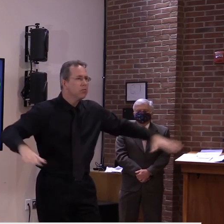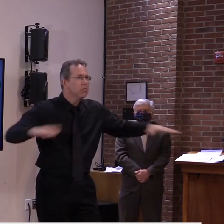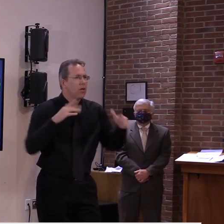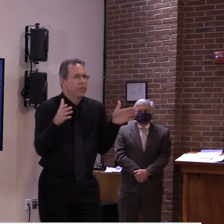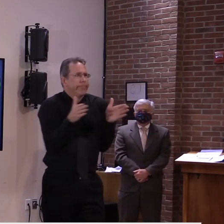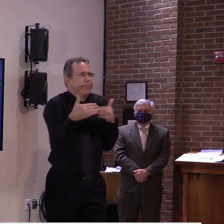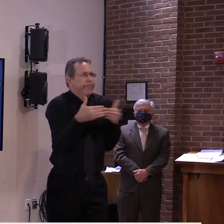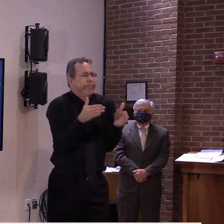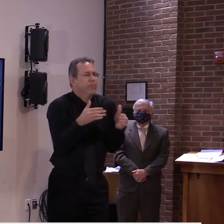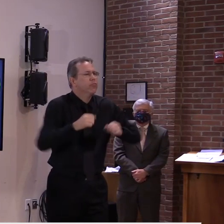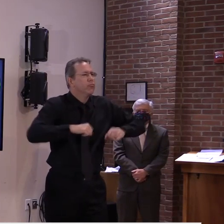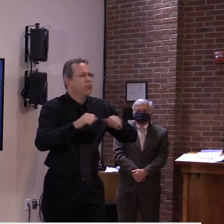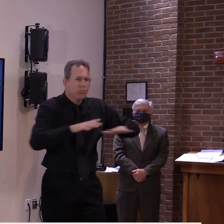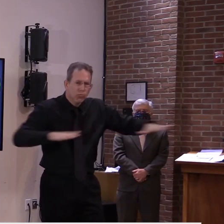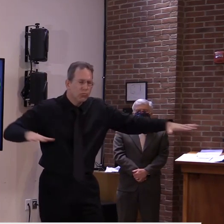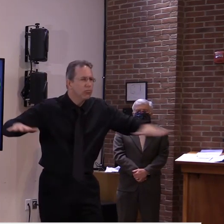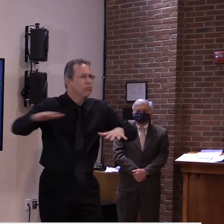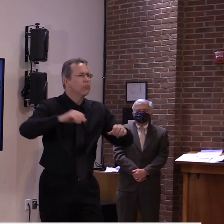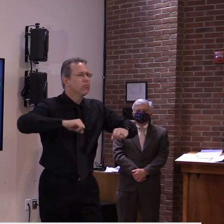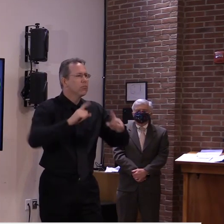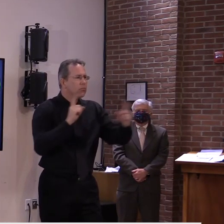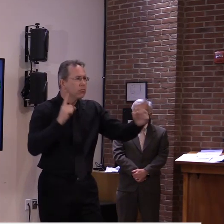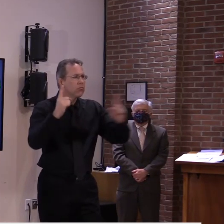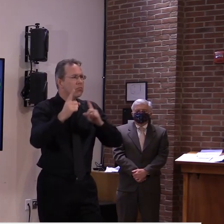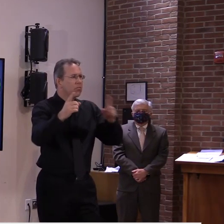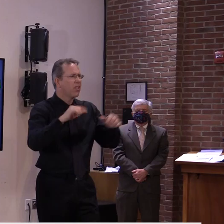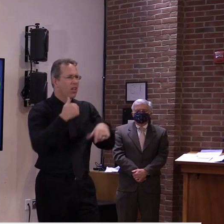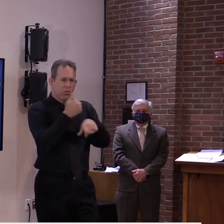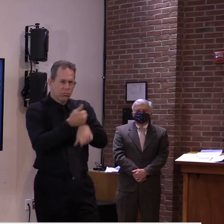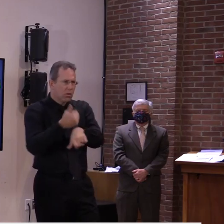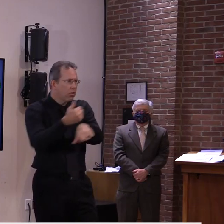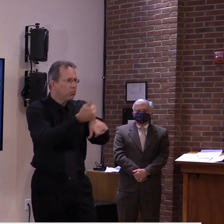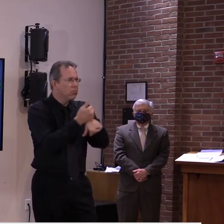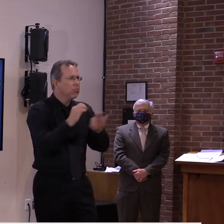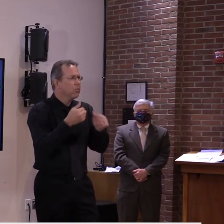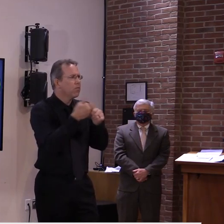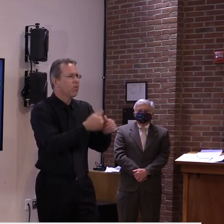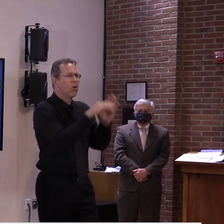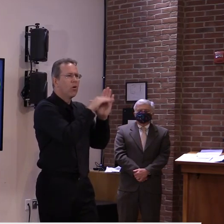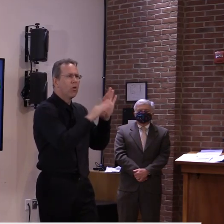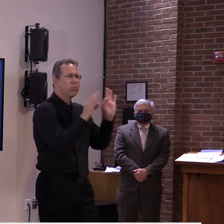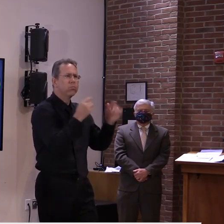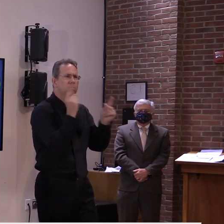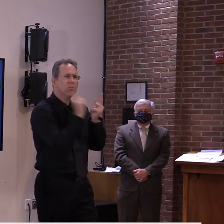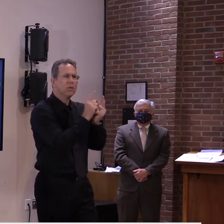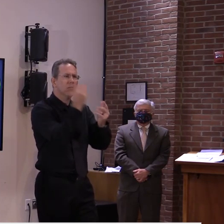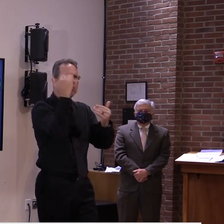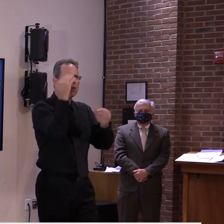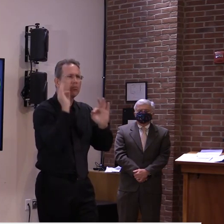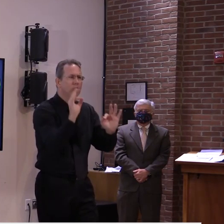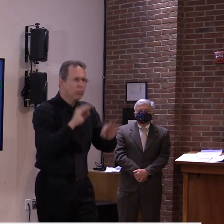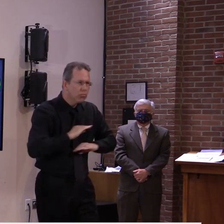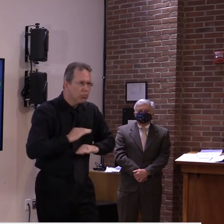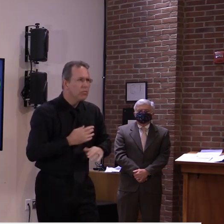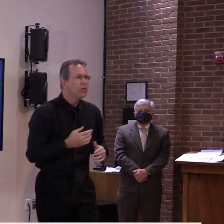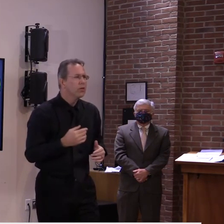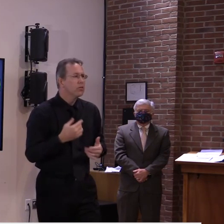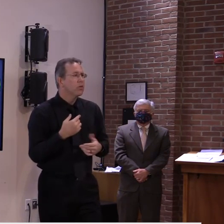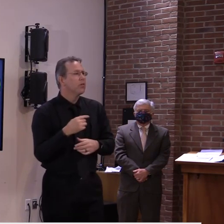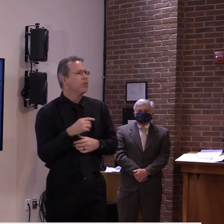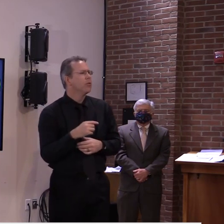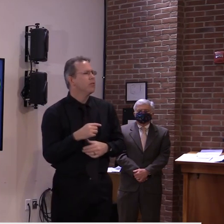will remain physically distant at all times. And facilities need to put in place systems to ensure there's no